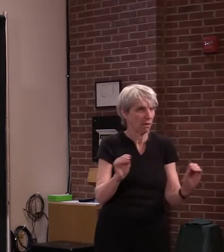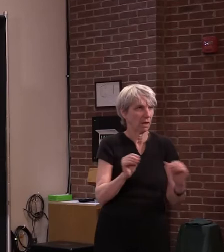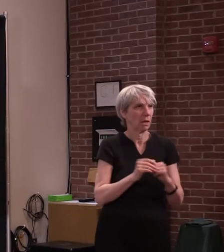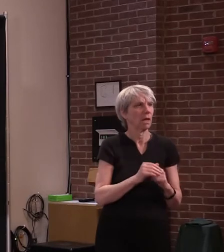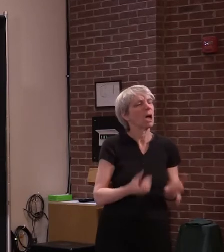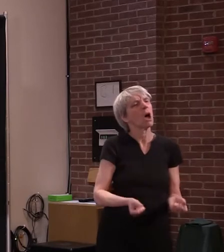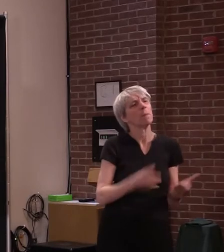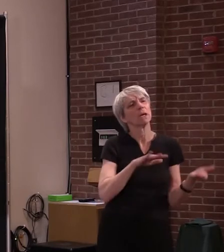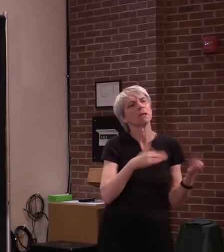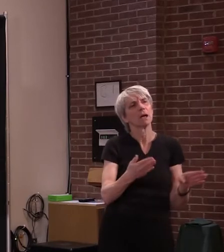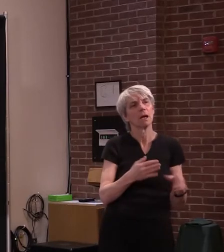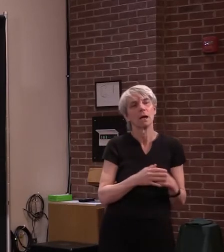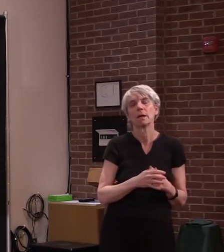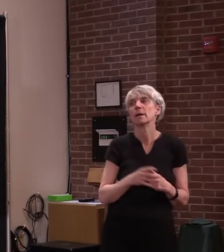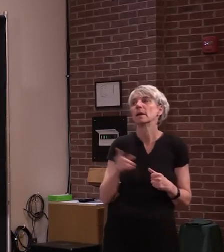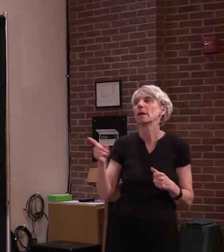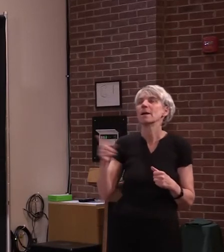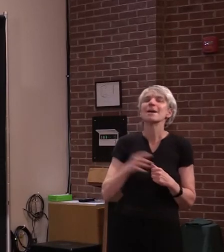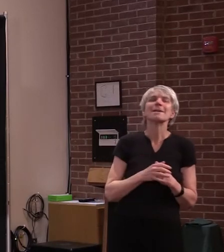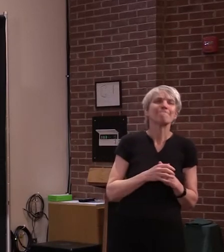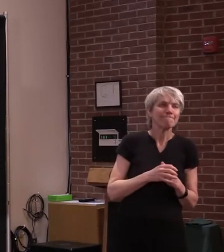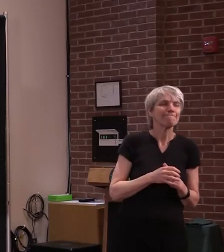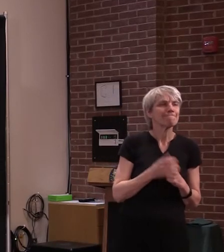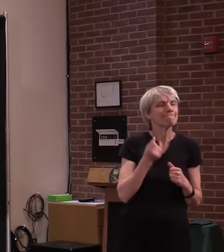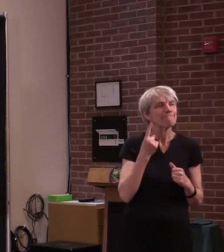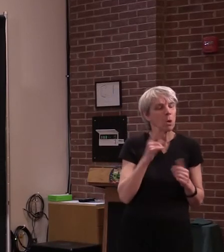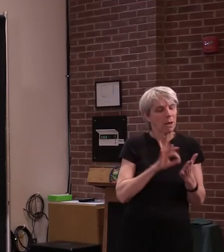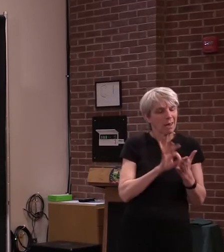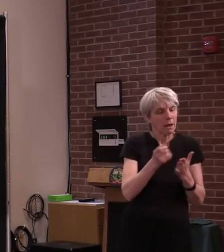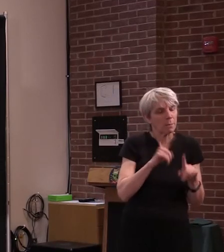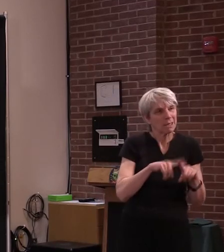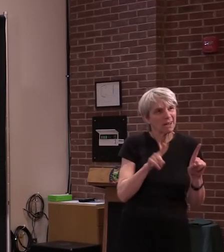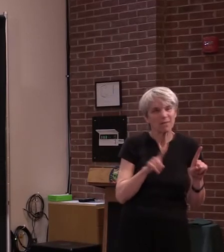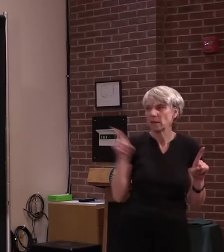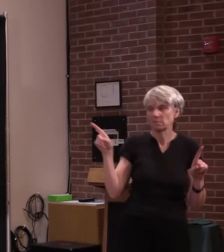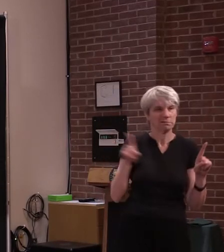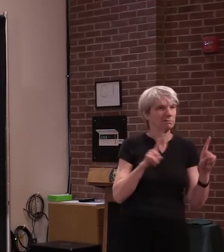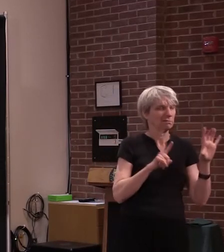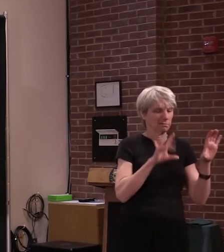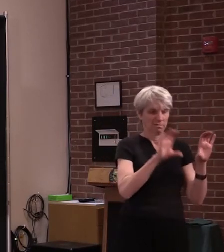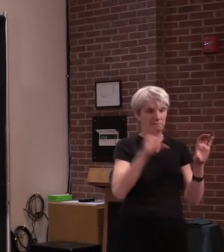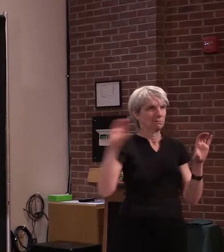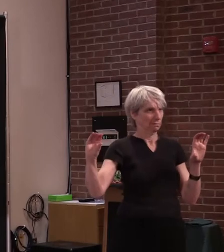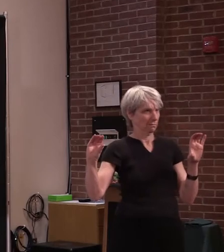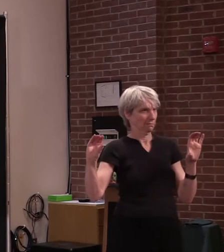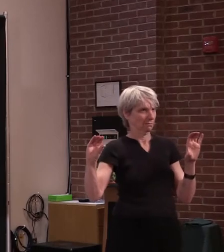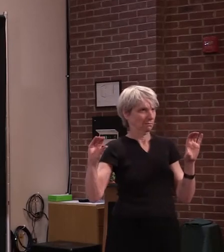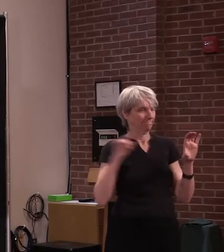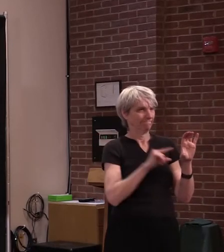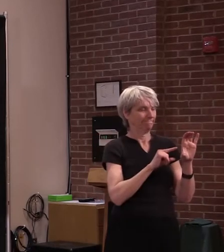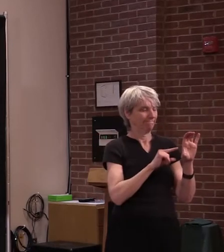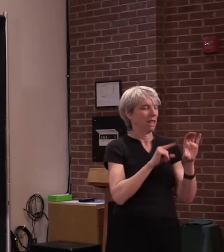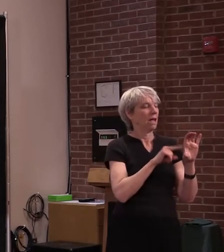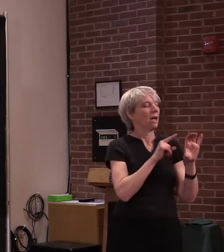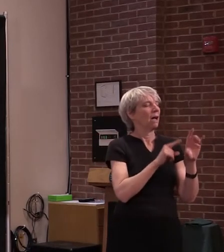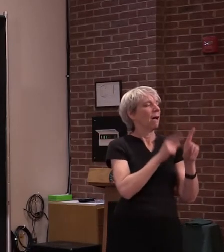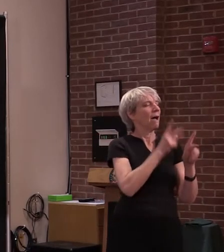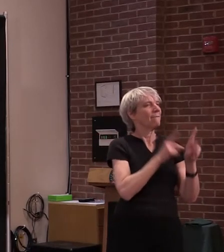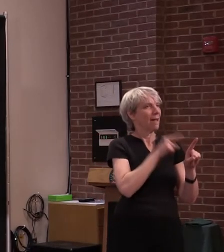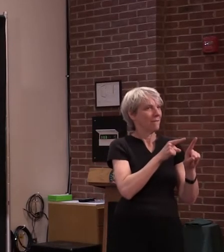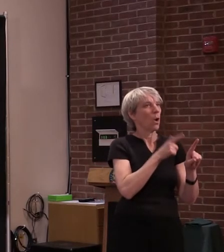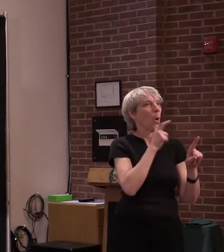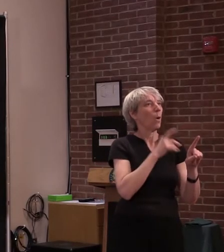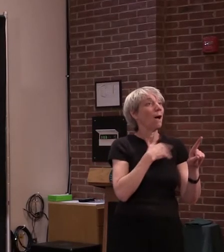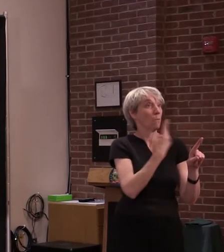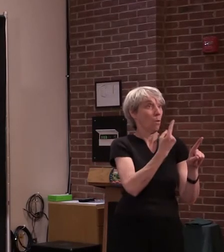know, the way we look at it is those three categories. We'll take a look at whether we can parse that out even